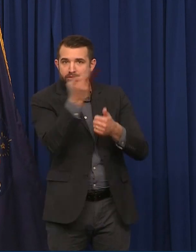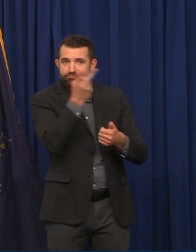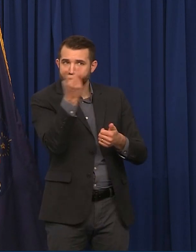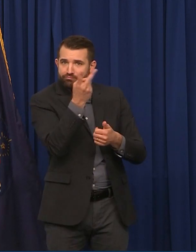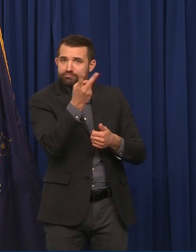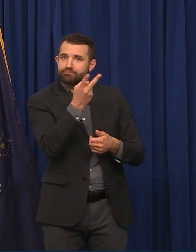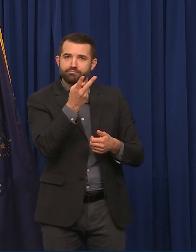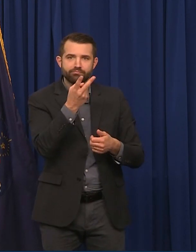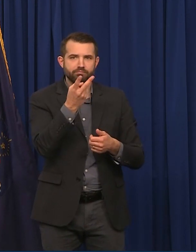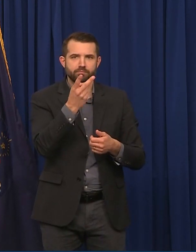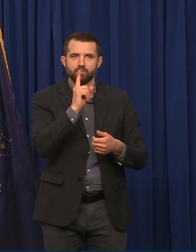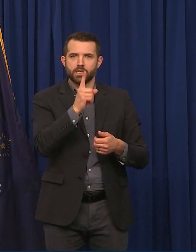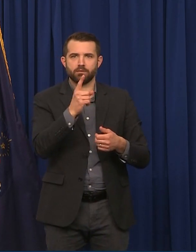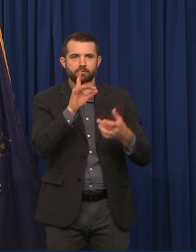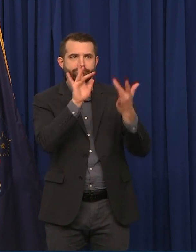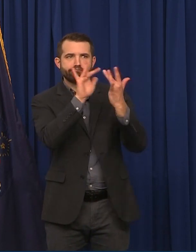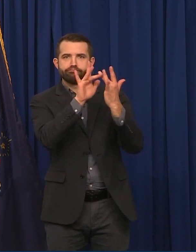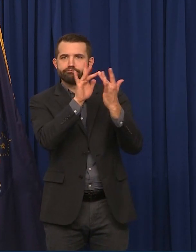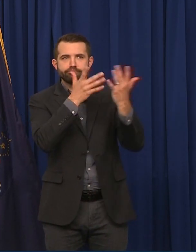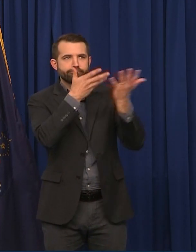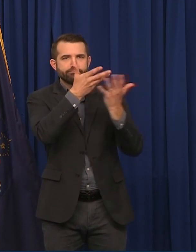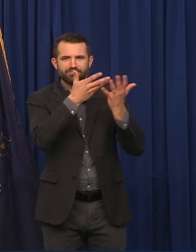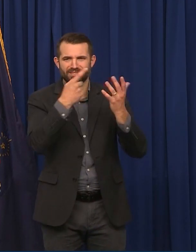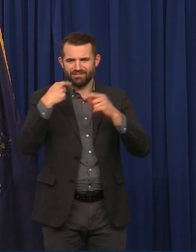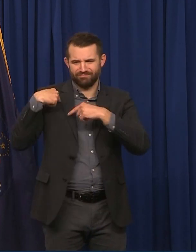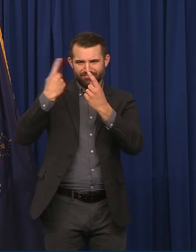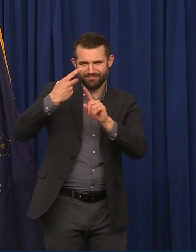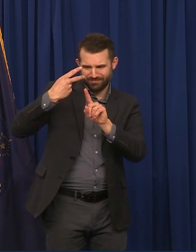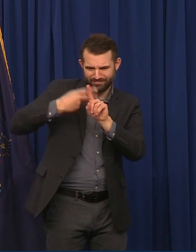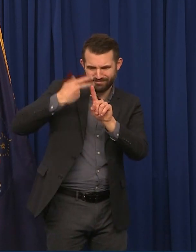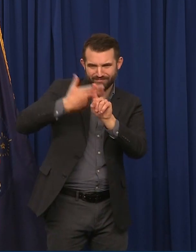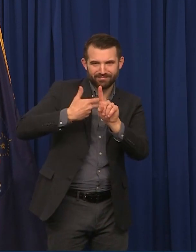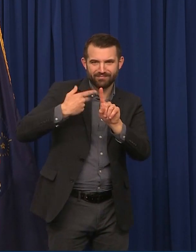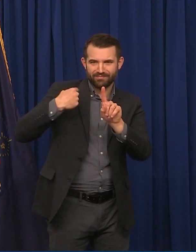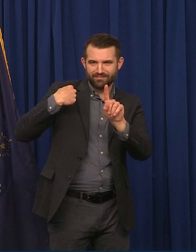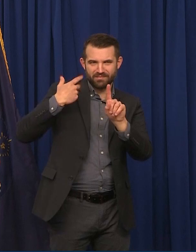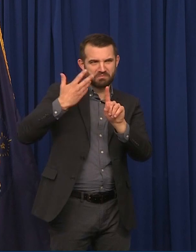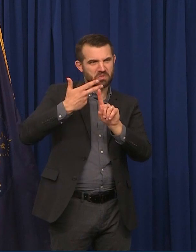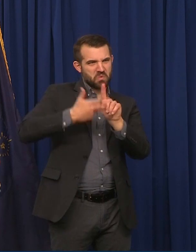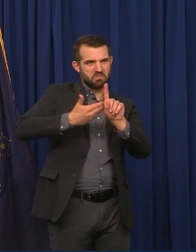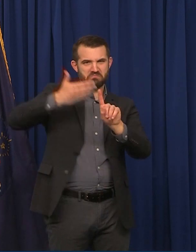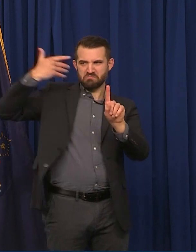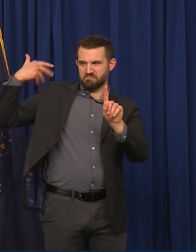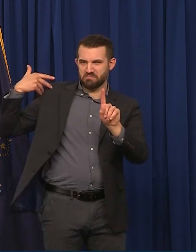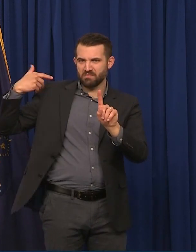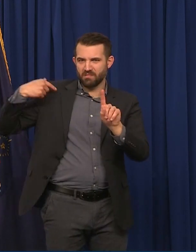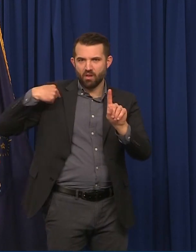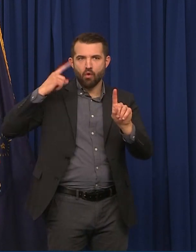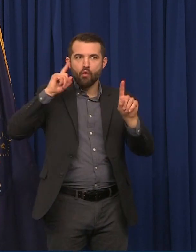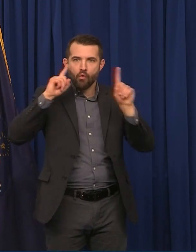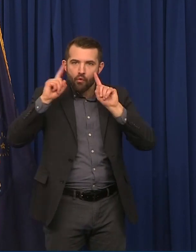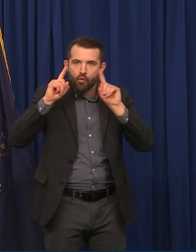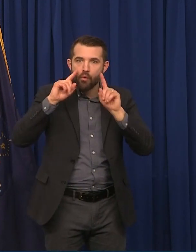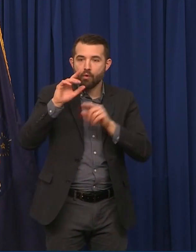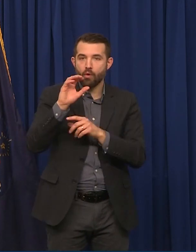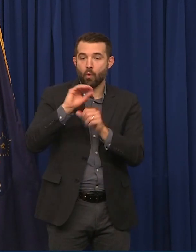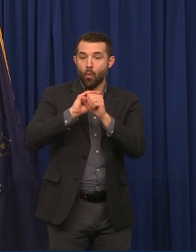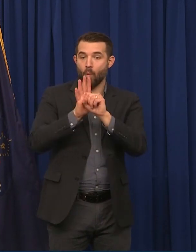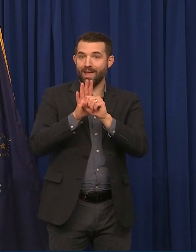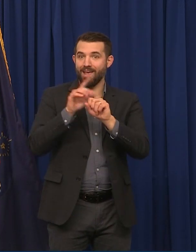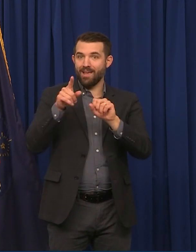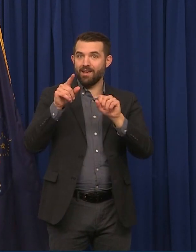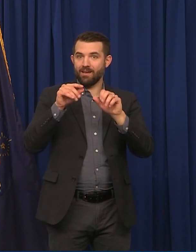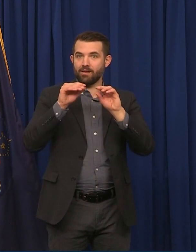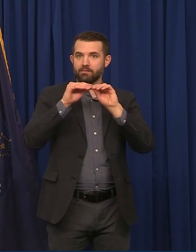worked with starting several months ago, over 2 months ago, as we started planning for our COVID-19 response. They